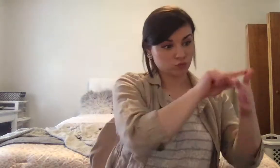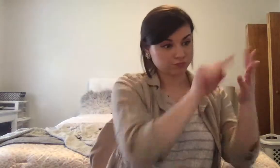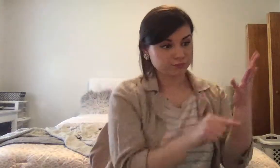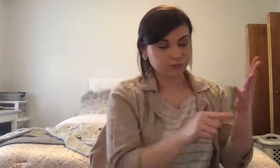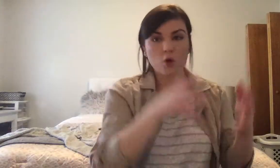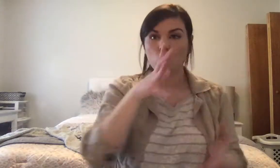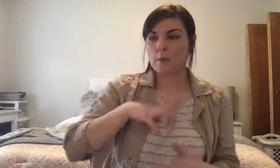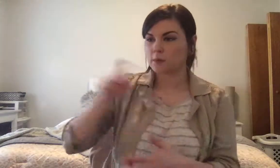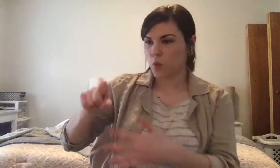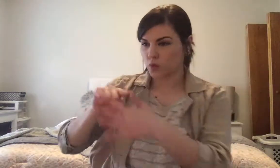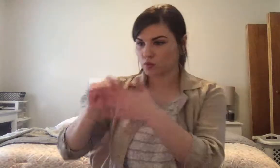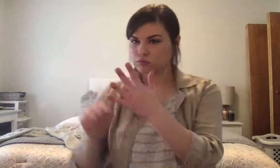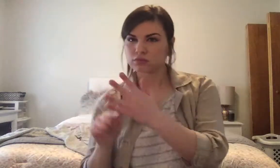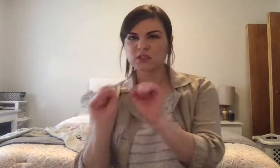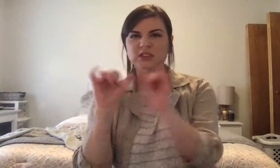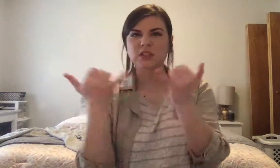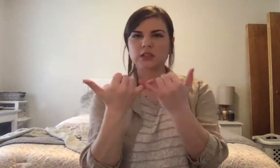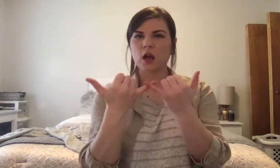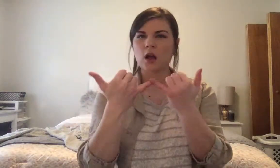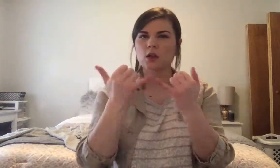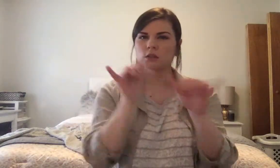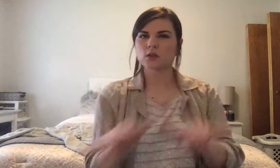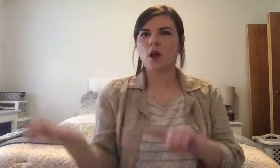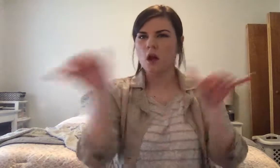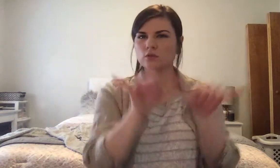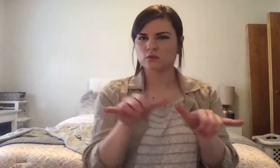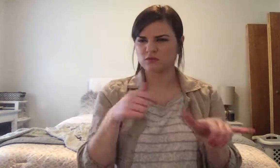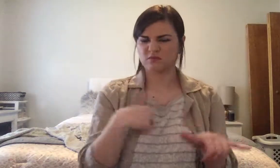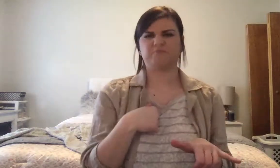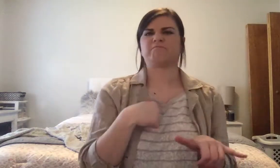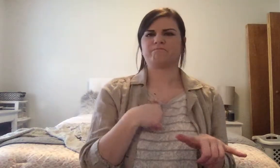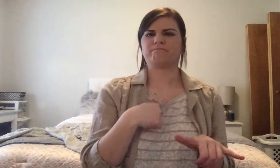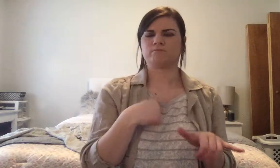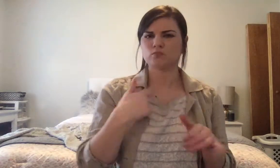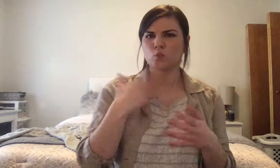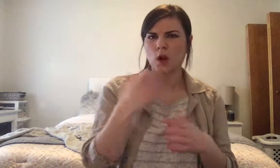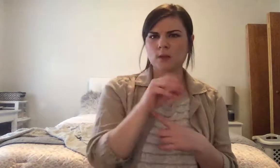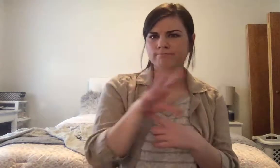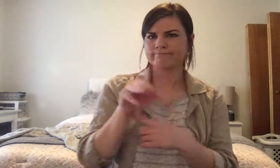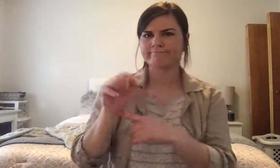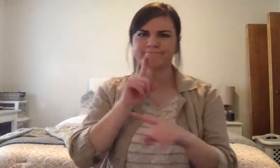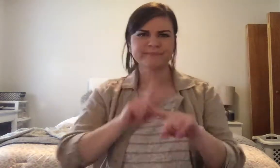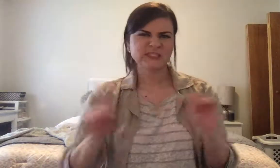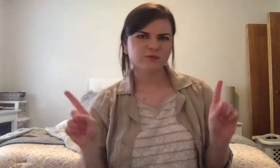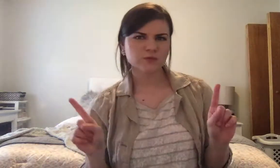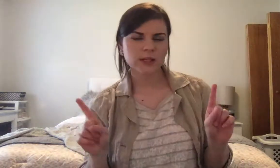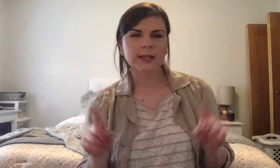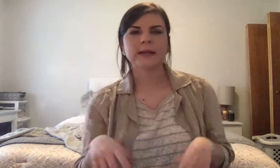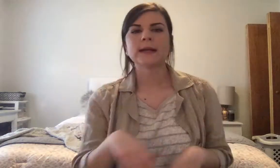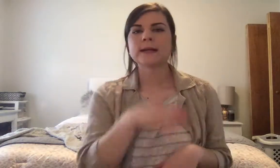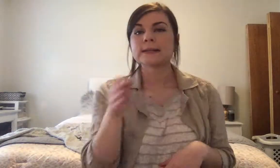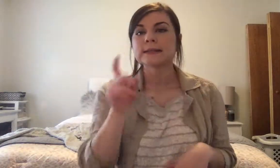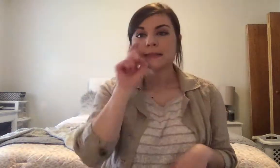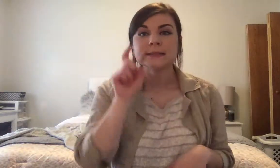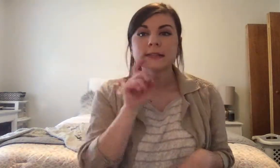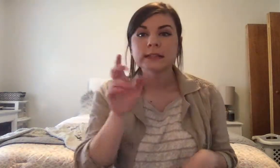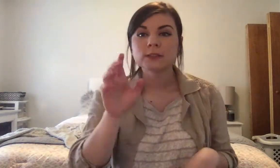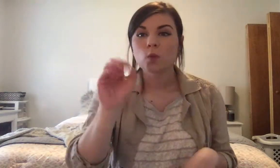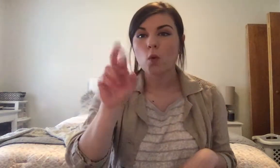man, and a woman is supposed to act like a woman, in society's view. And sexual orientation